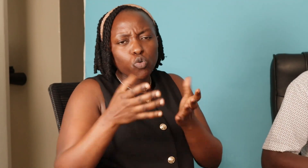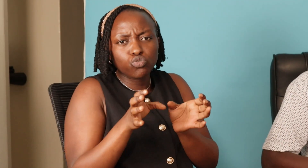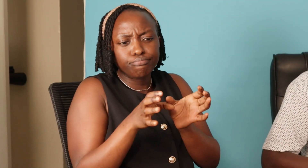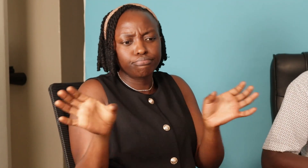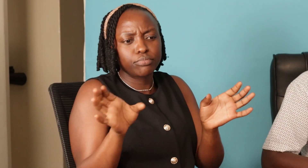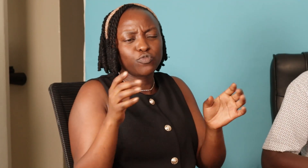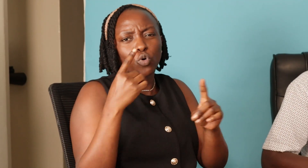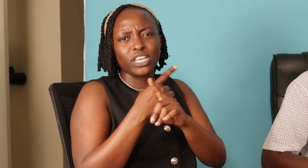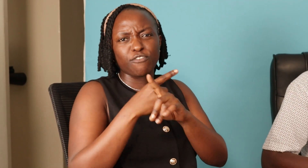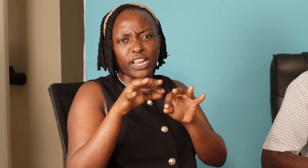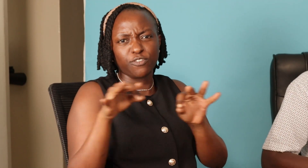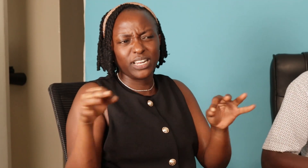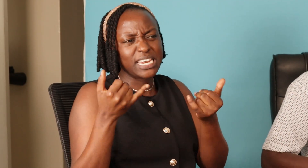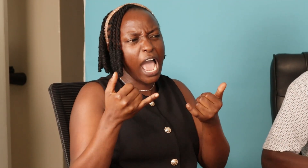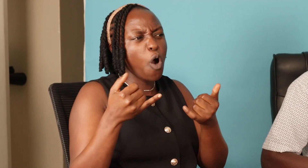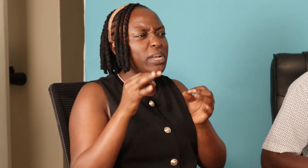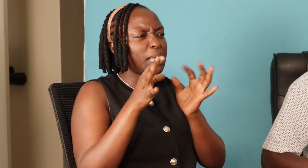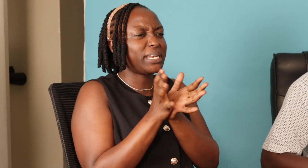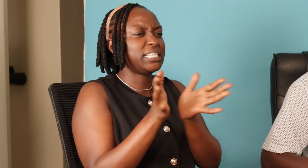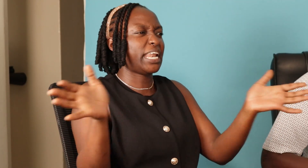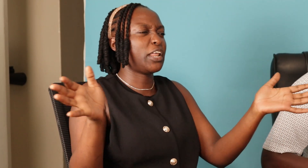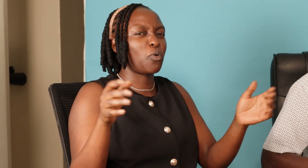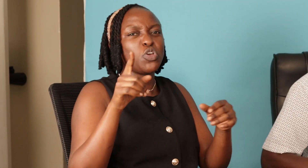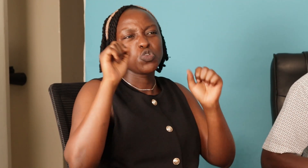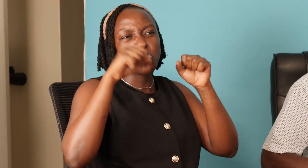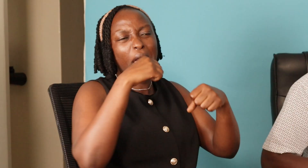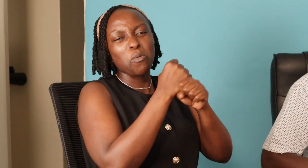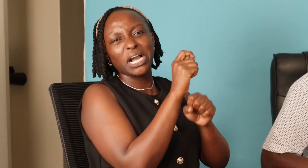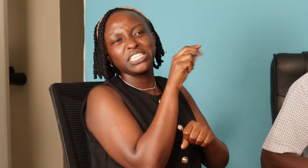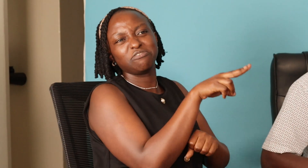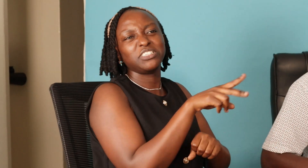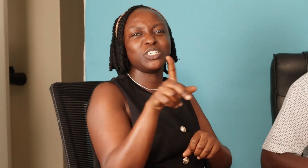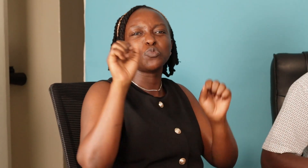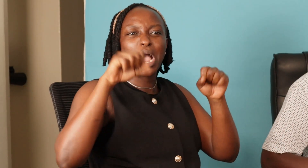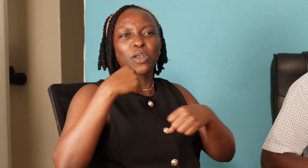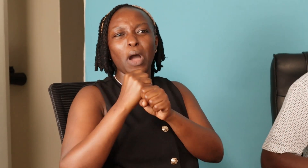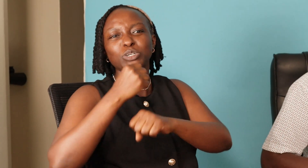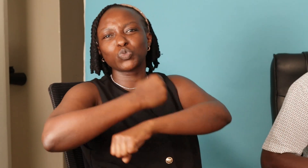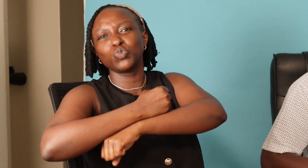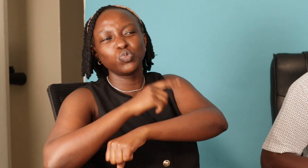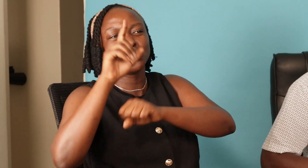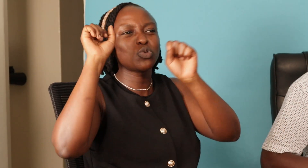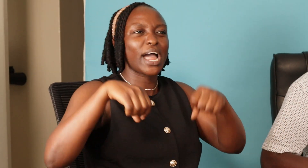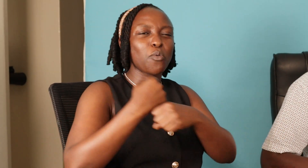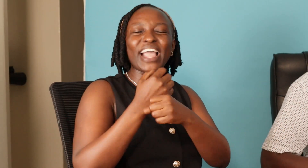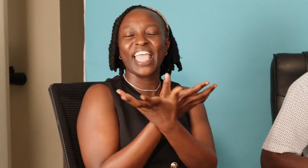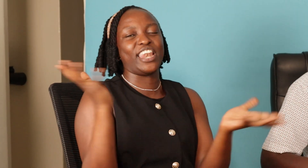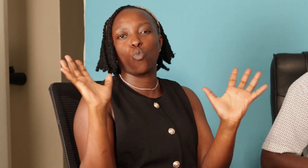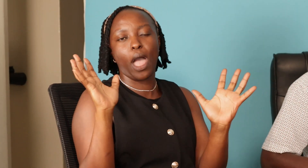is high time that we start specializing and separating into different fields, because now it's general. You work in TV, you